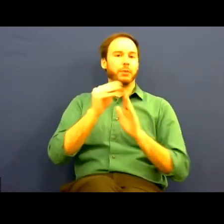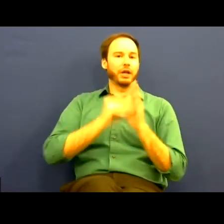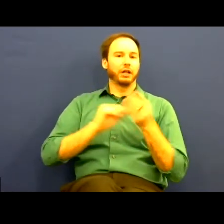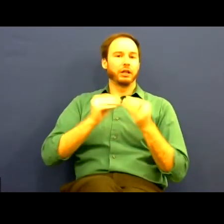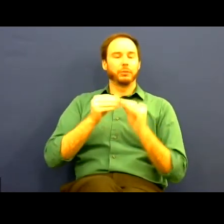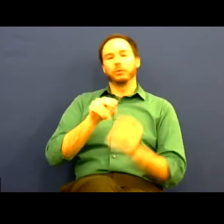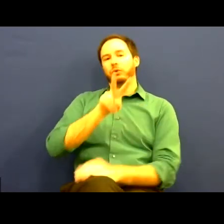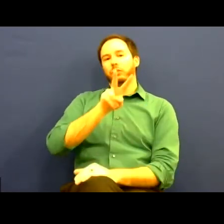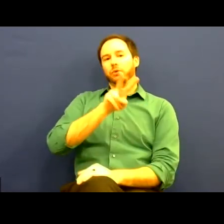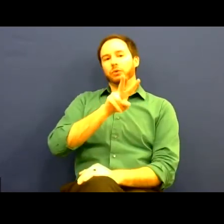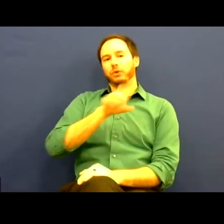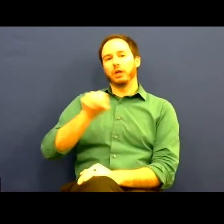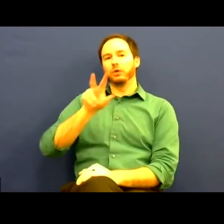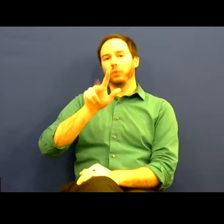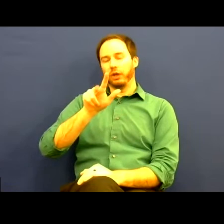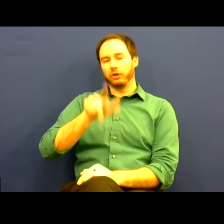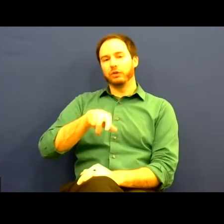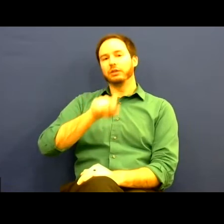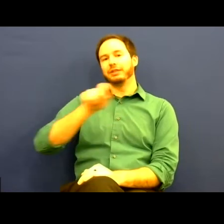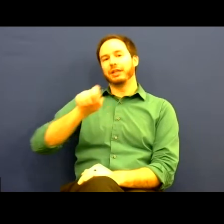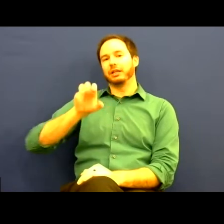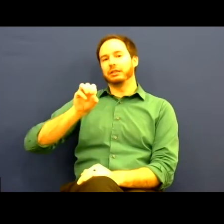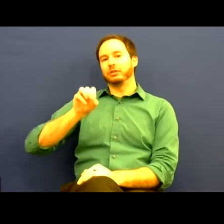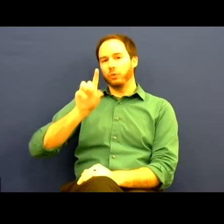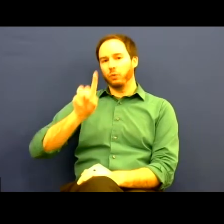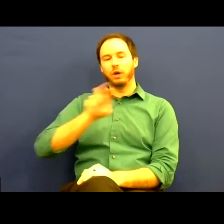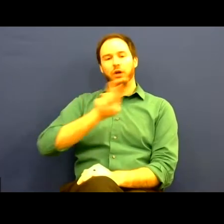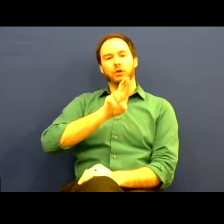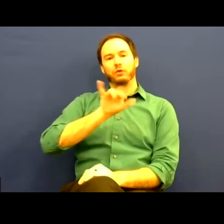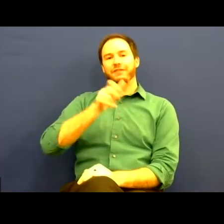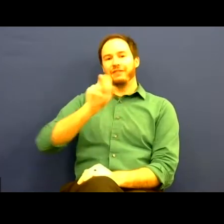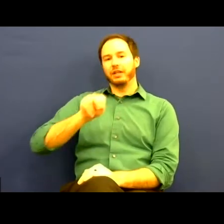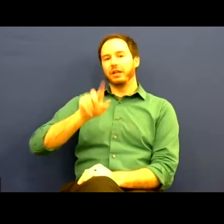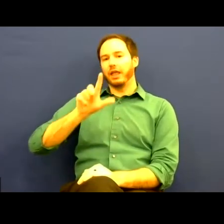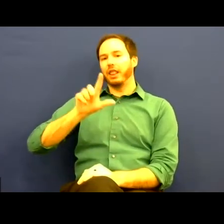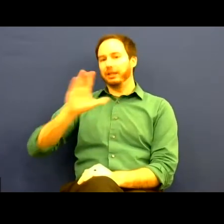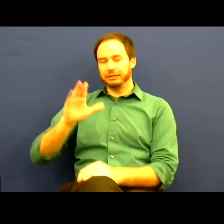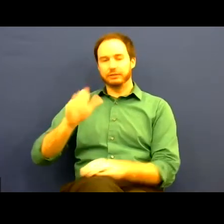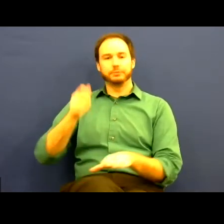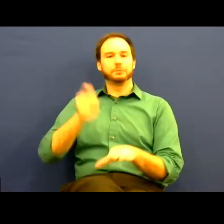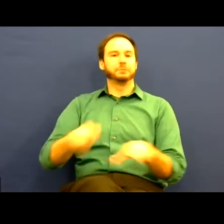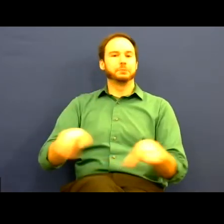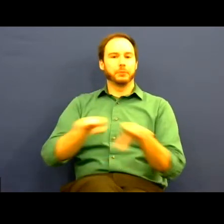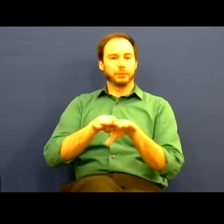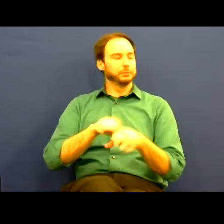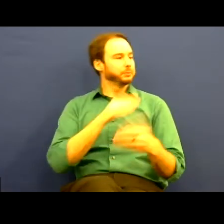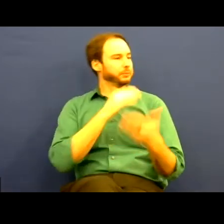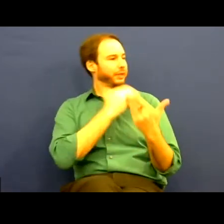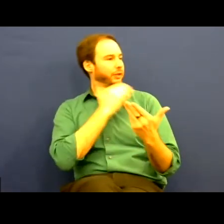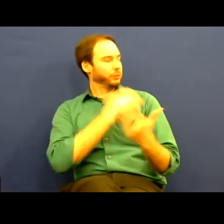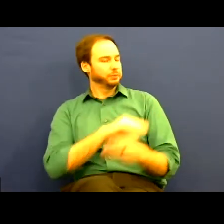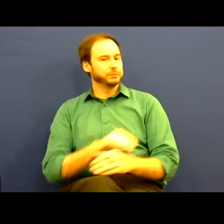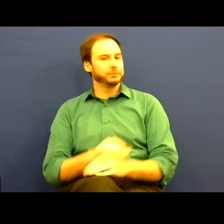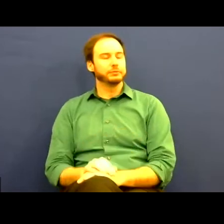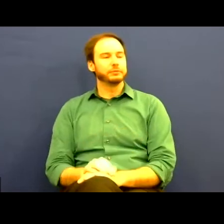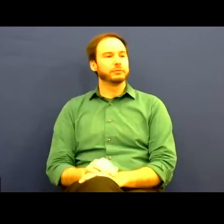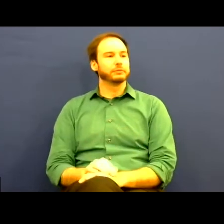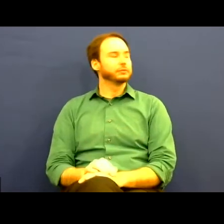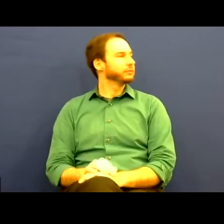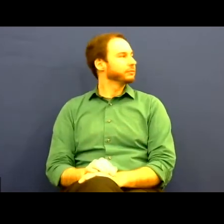number 2023-001 Rivian LLC. Thank you.